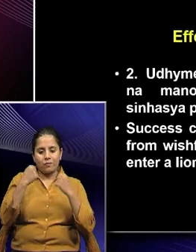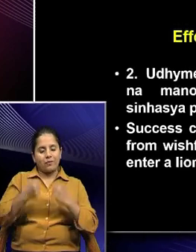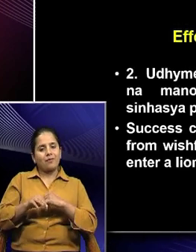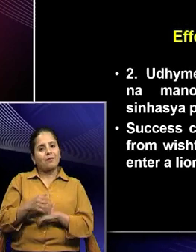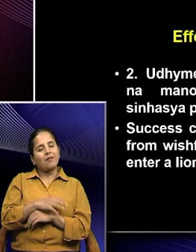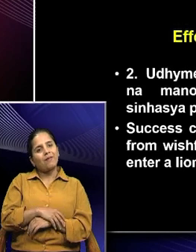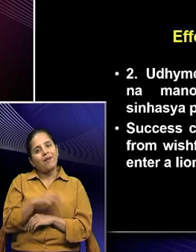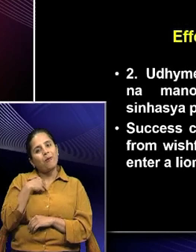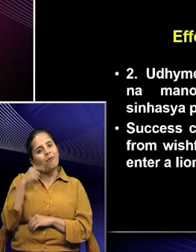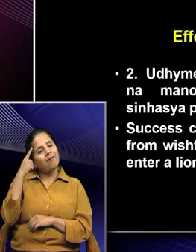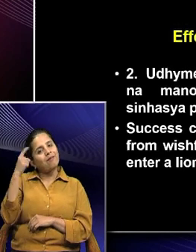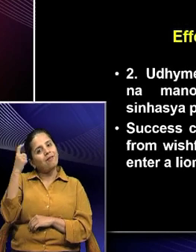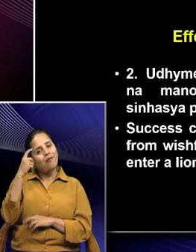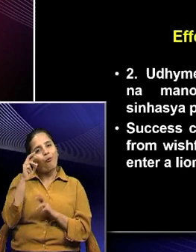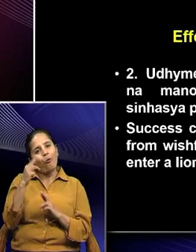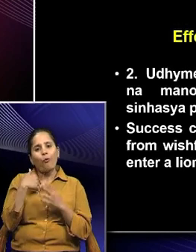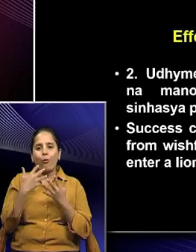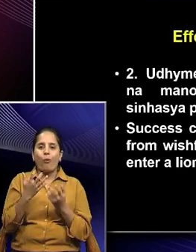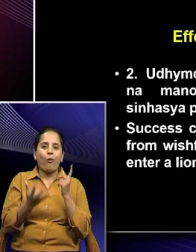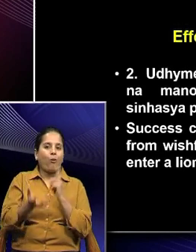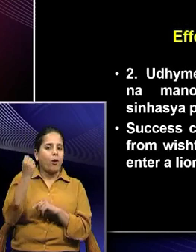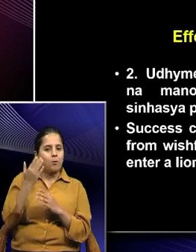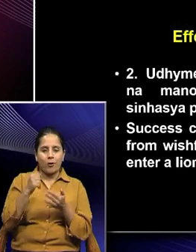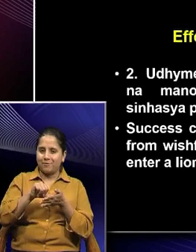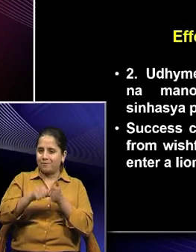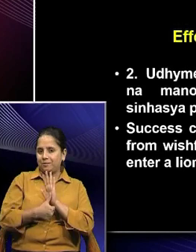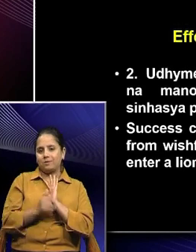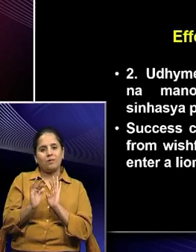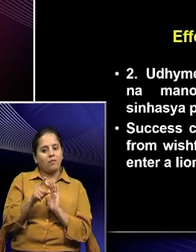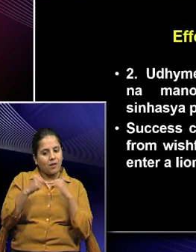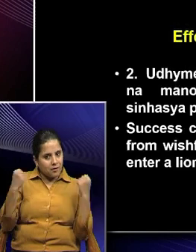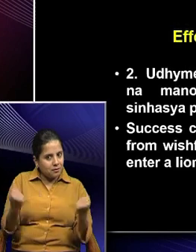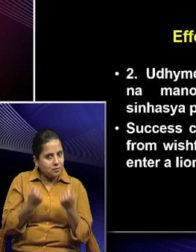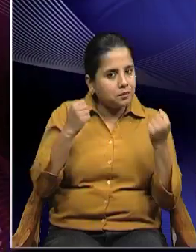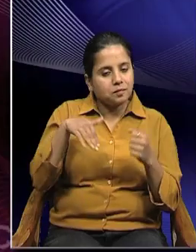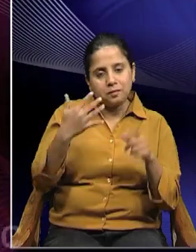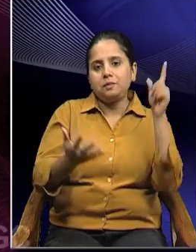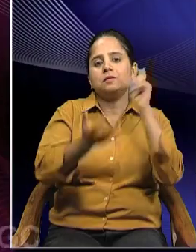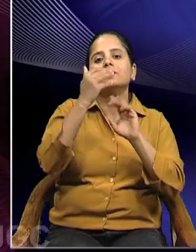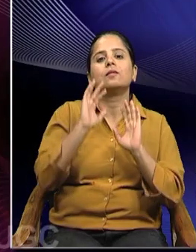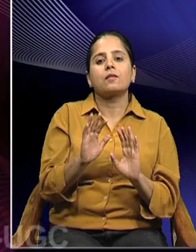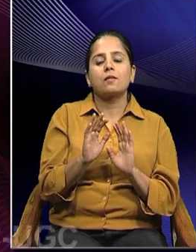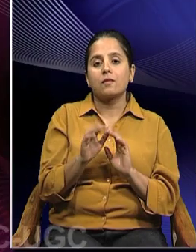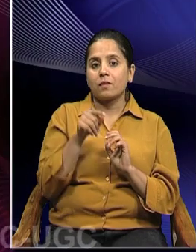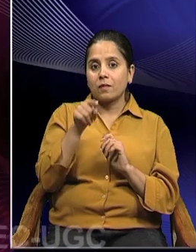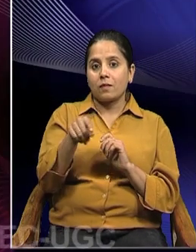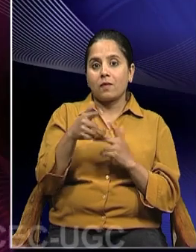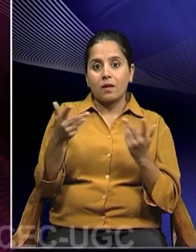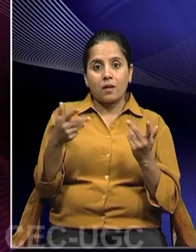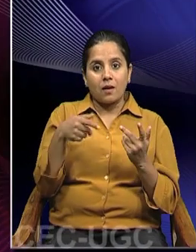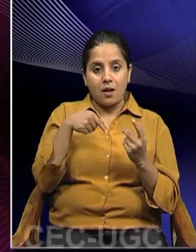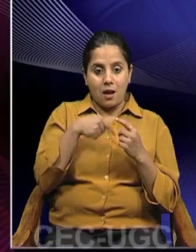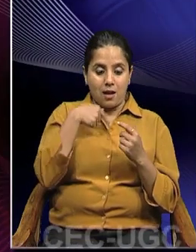simply making a wishful thinking, that is not going to serve the purpose. A deer does not enter a lion's